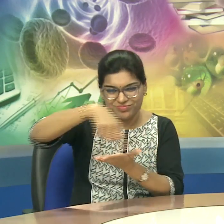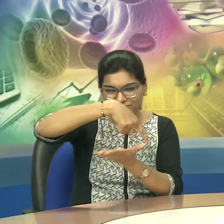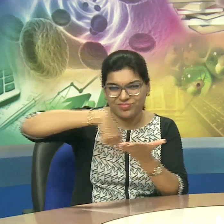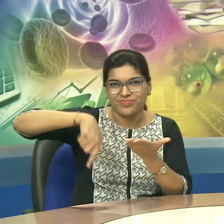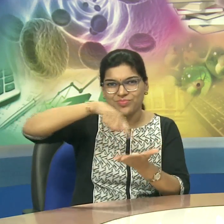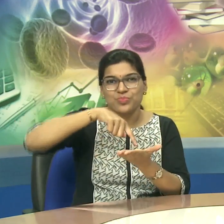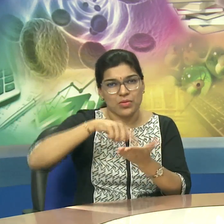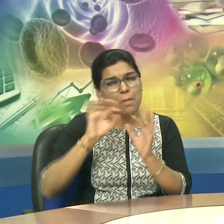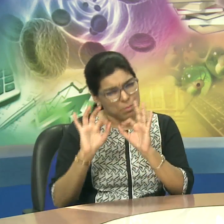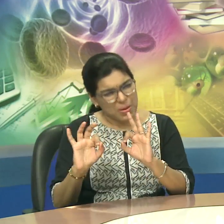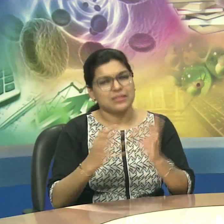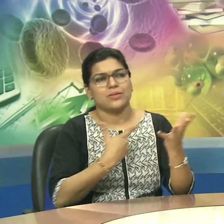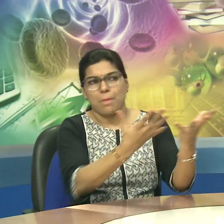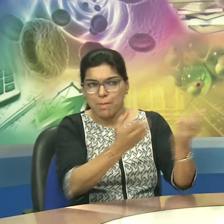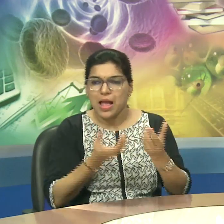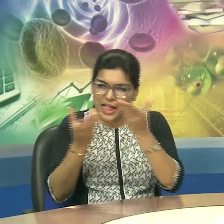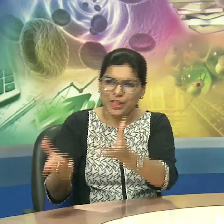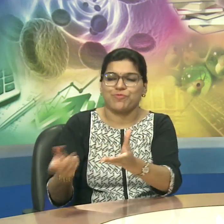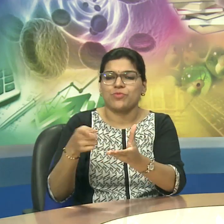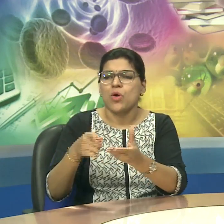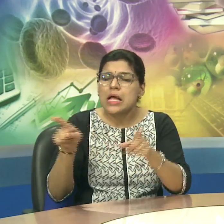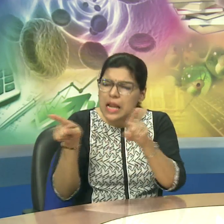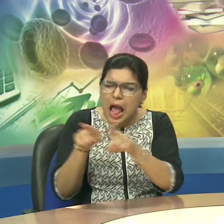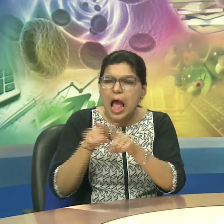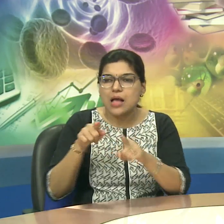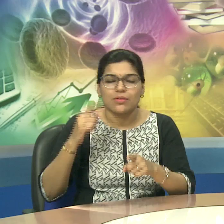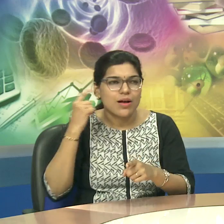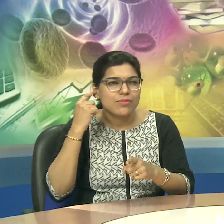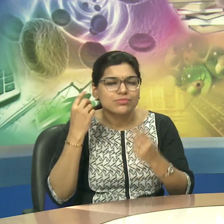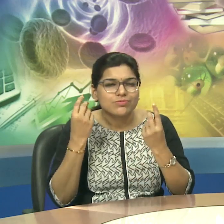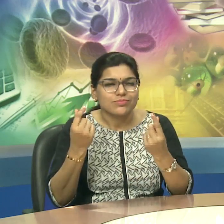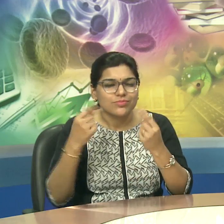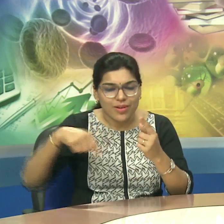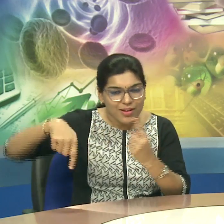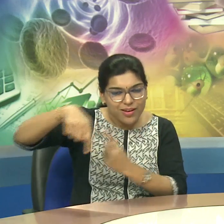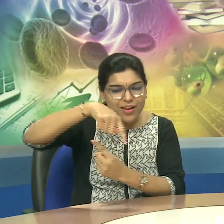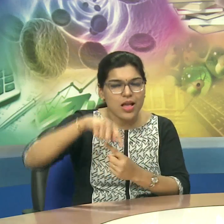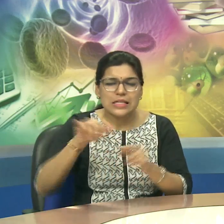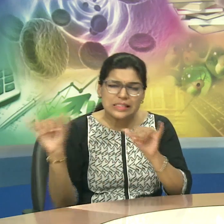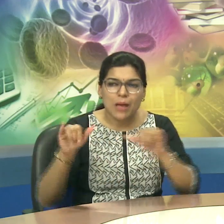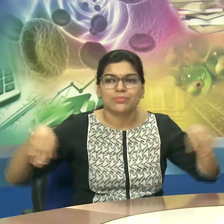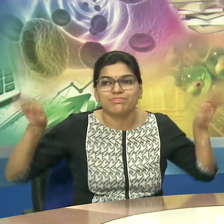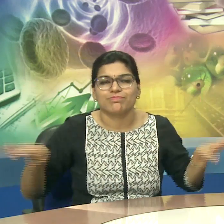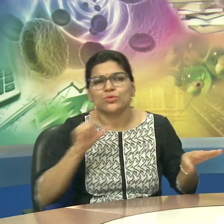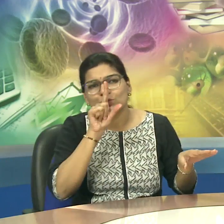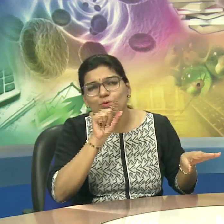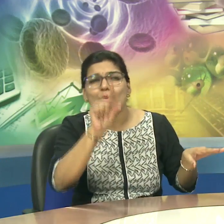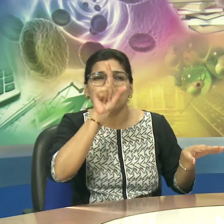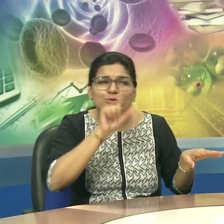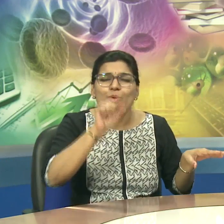gramophone that you can play music full day and enjoy.